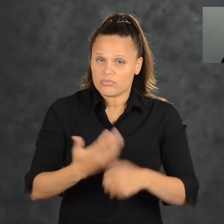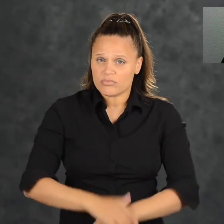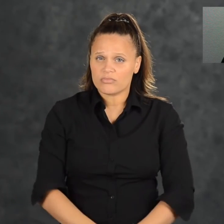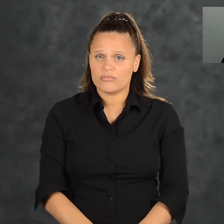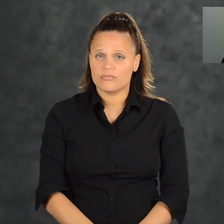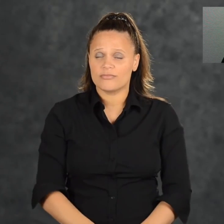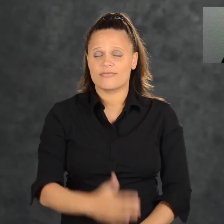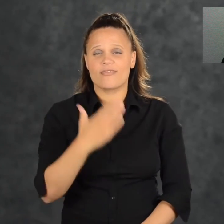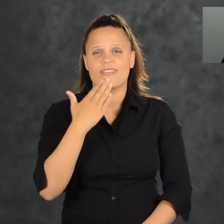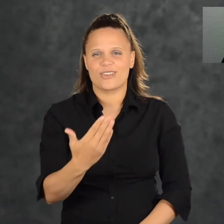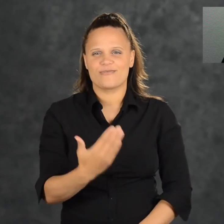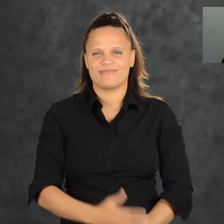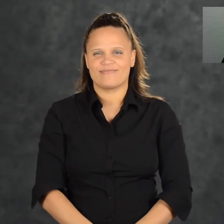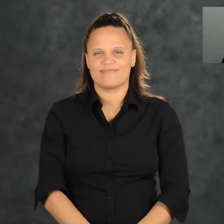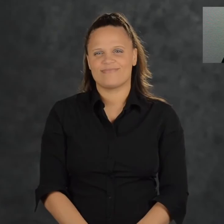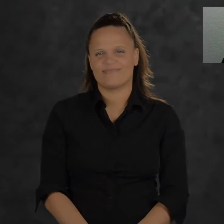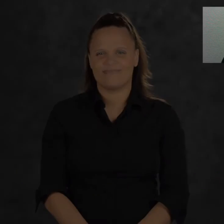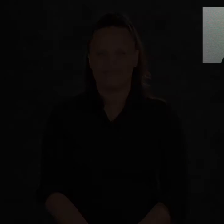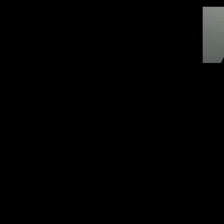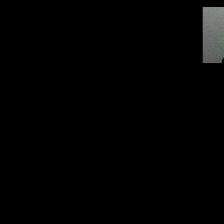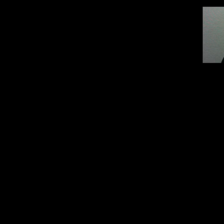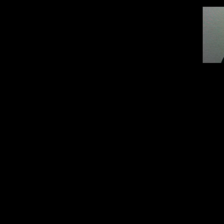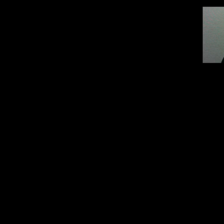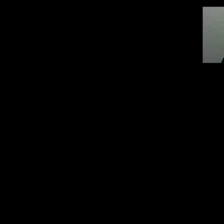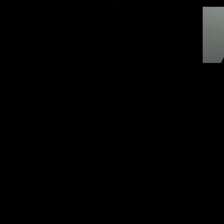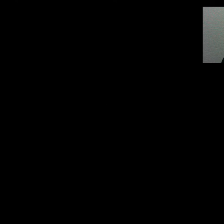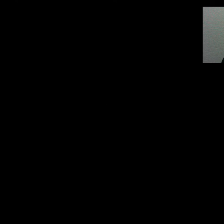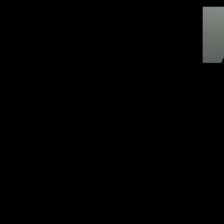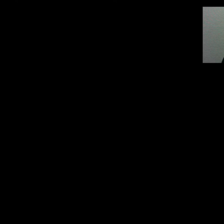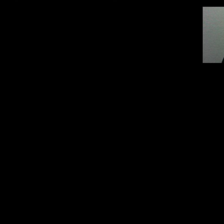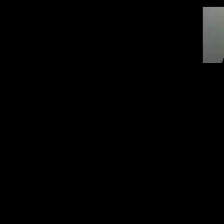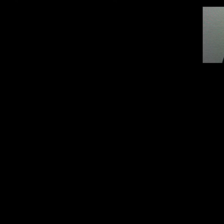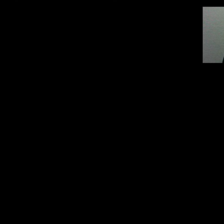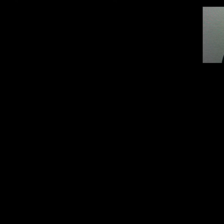representation, but they do have many resources for advocacy and support. Thank you.